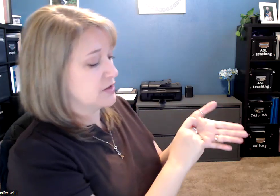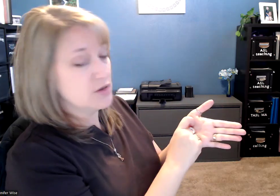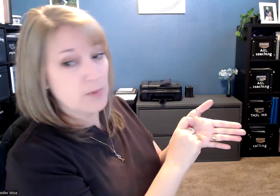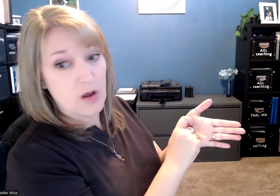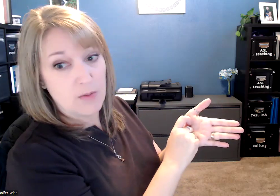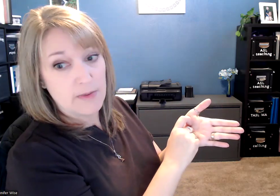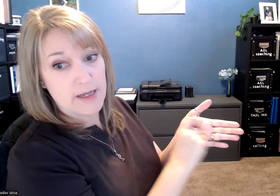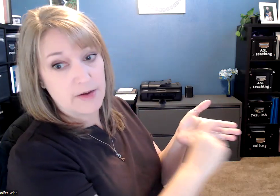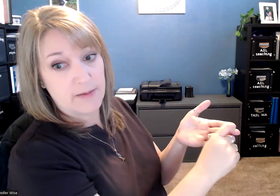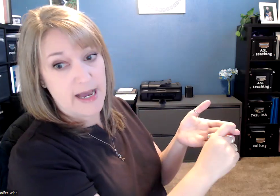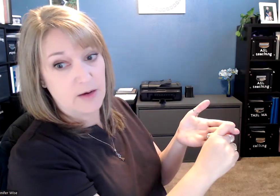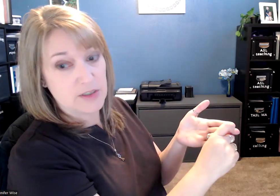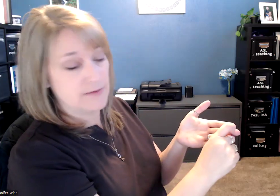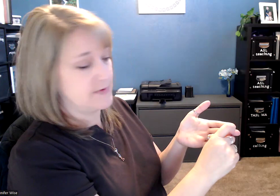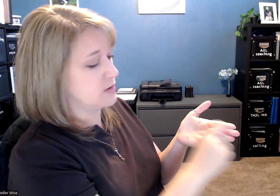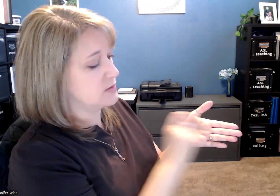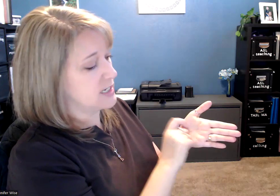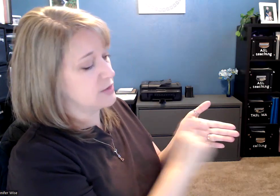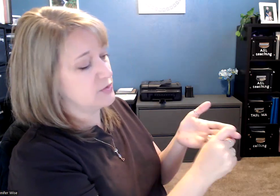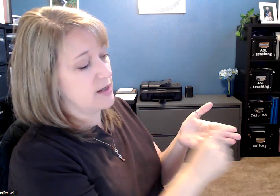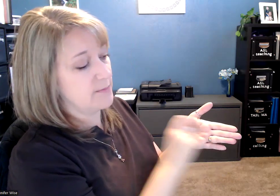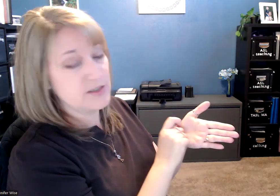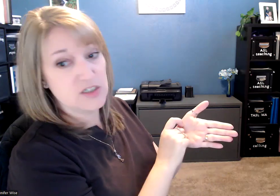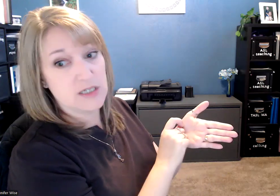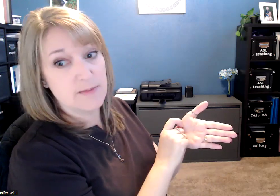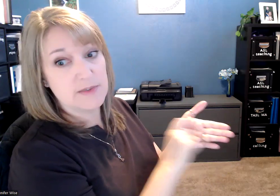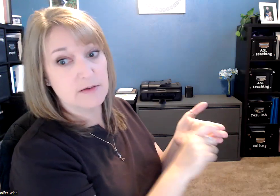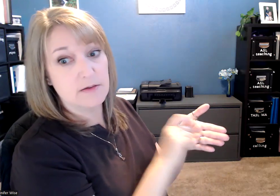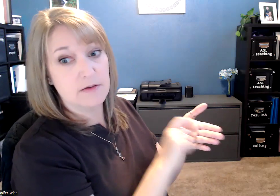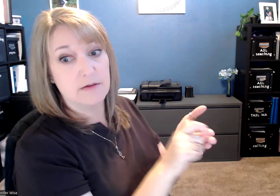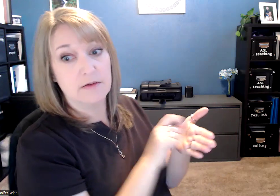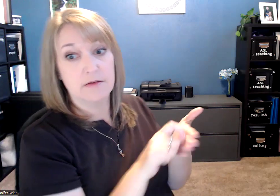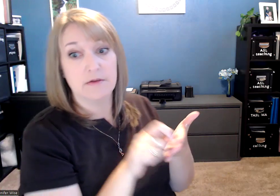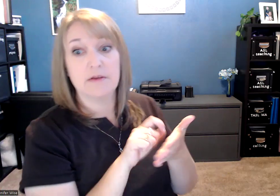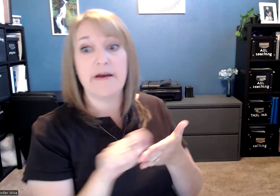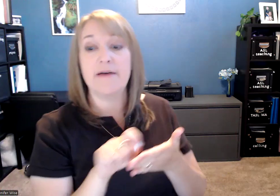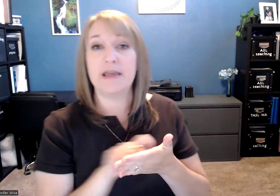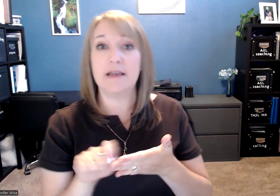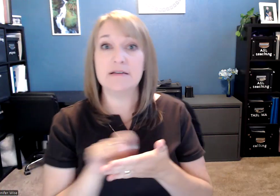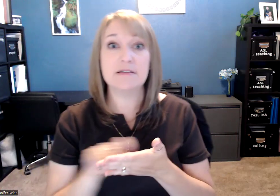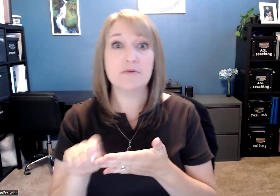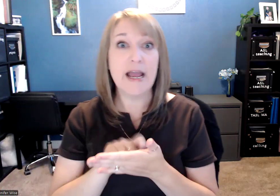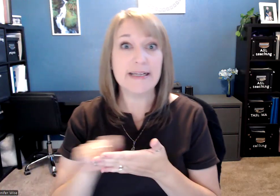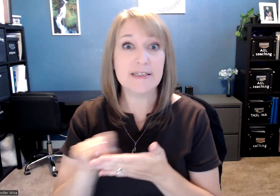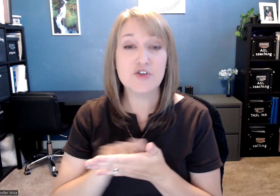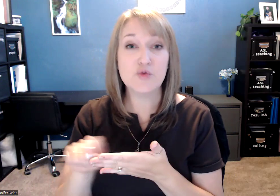in your palm and you come out to your fingers and you do it a bunch of times. That means right, to